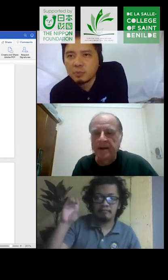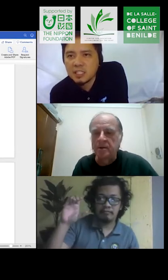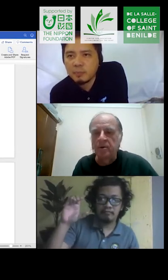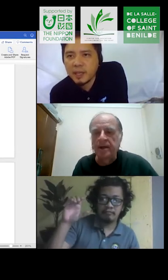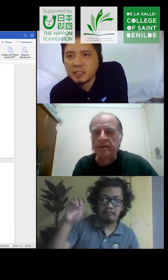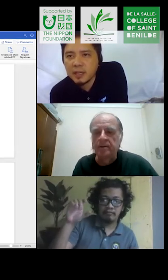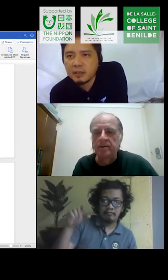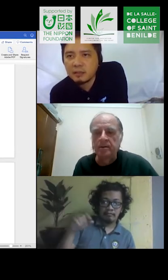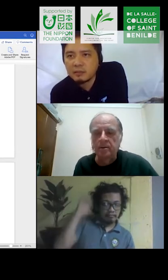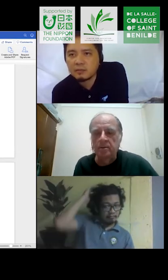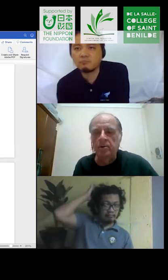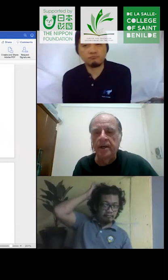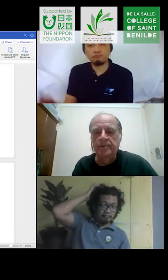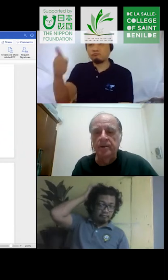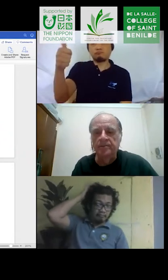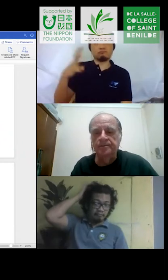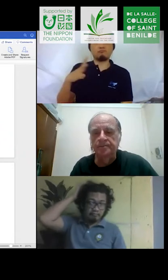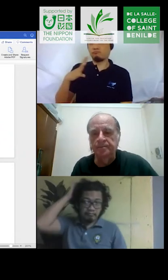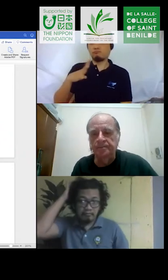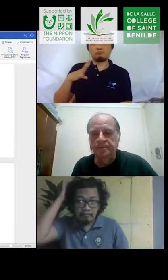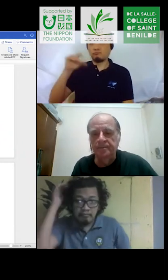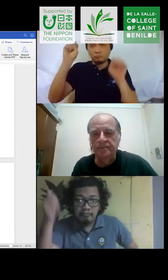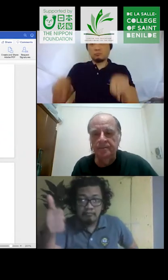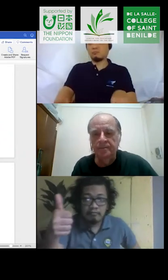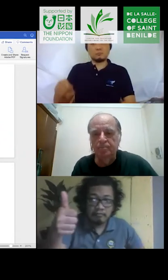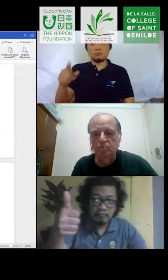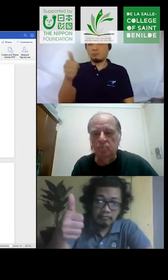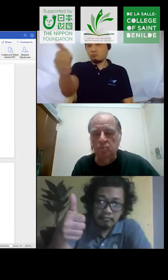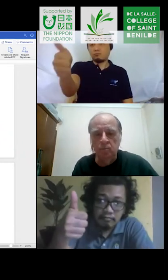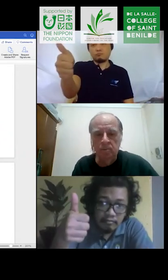So Yeah, that's plus space. totally up to you.